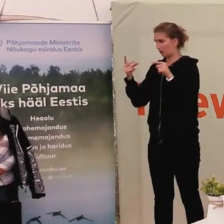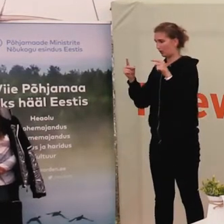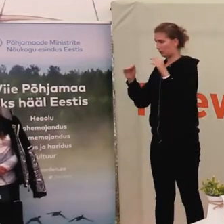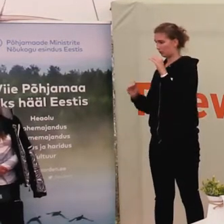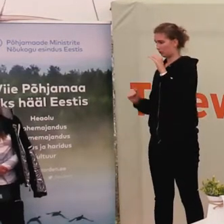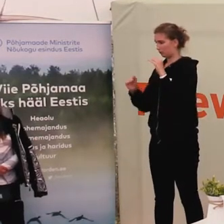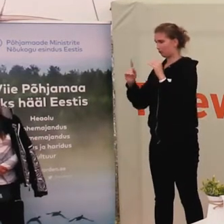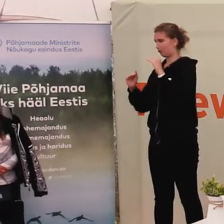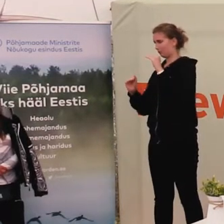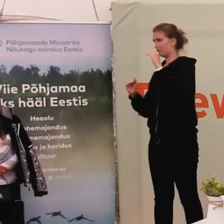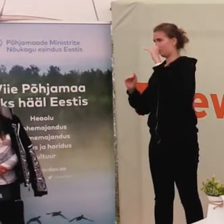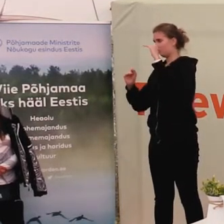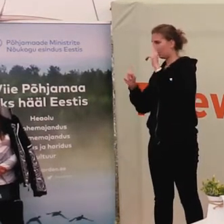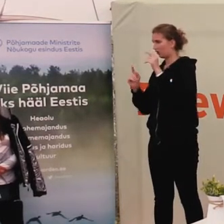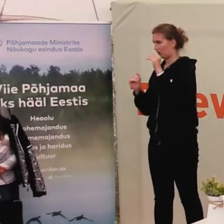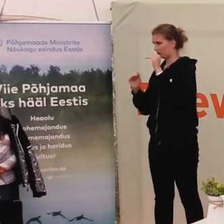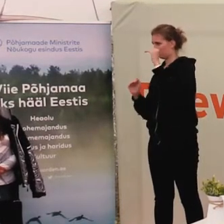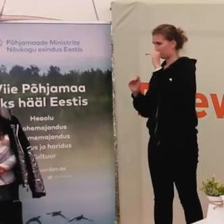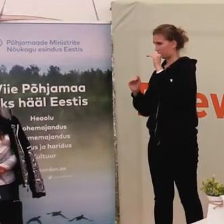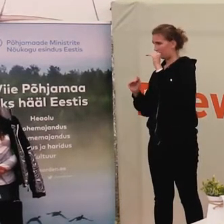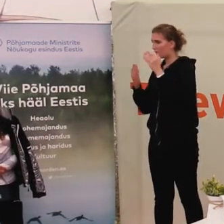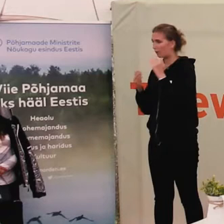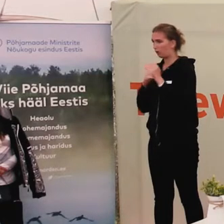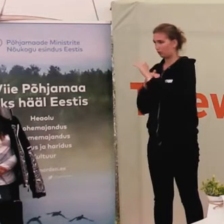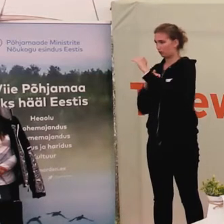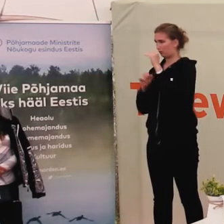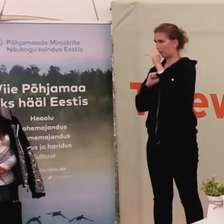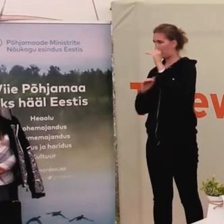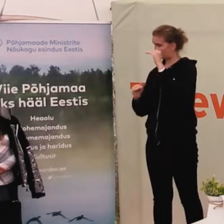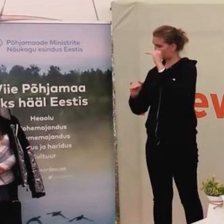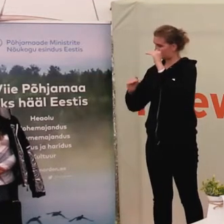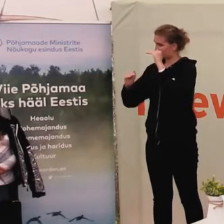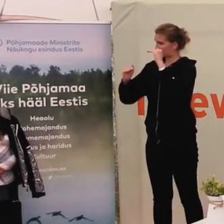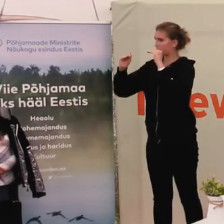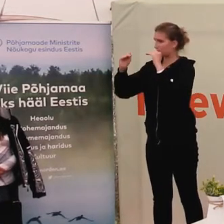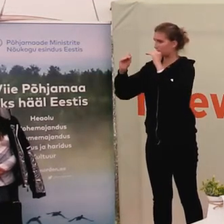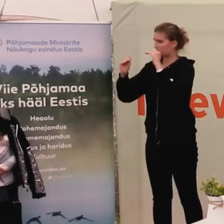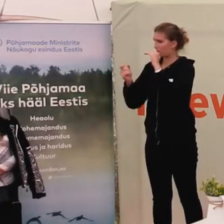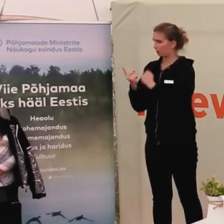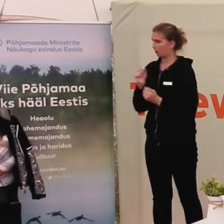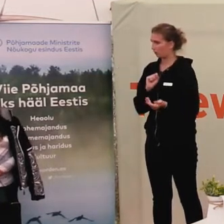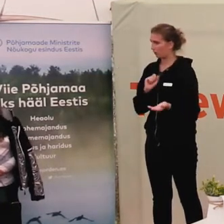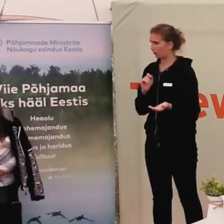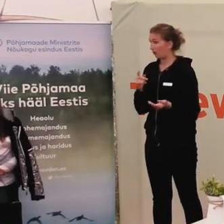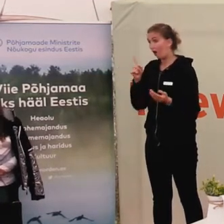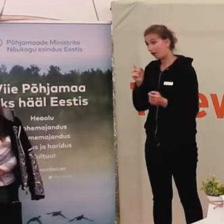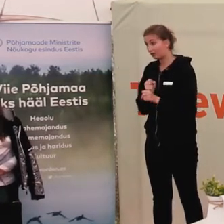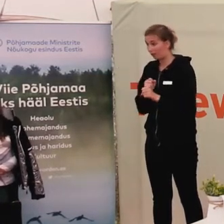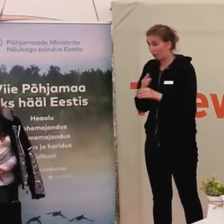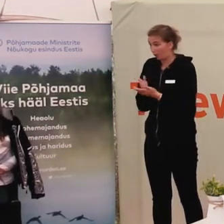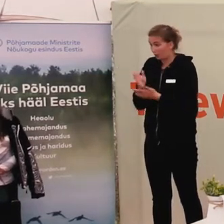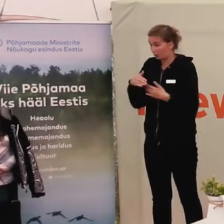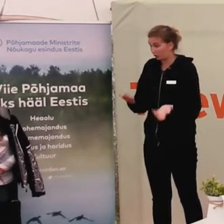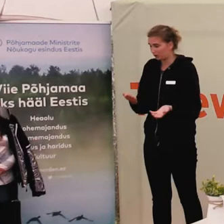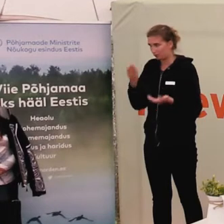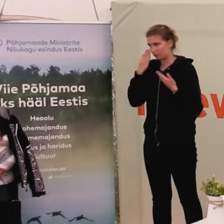mean, at least we should stop where we are, or maybe limit ourselves a bit. Exactly how we do that politically, I don't know,